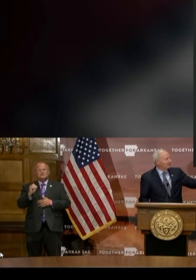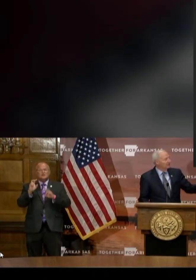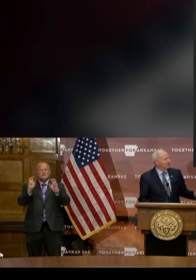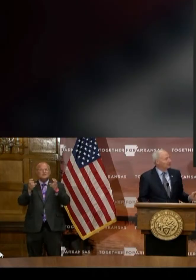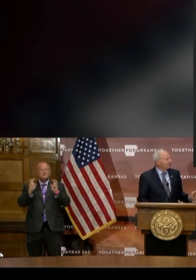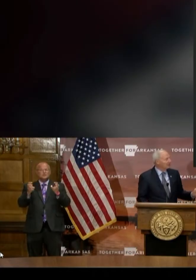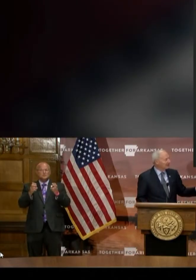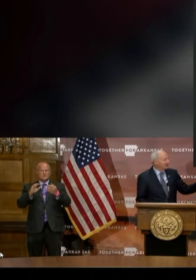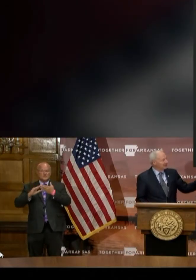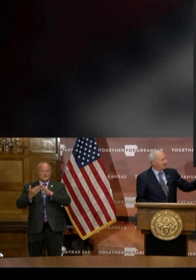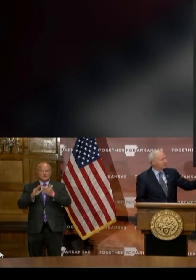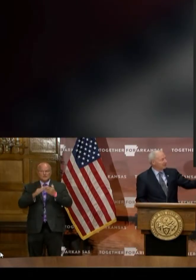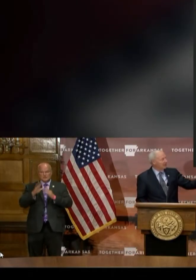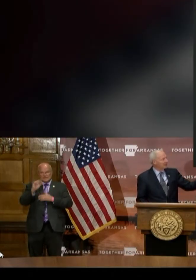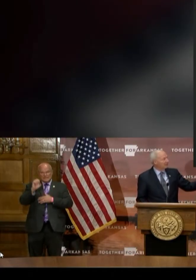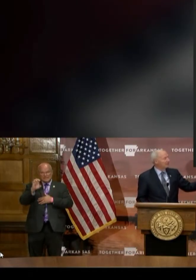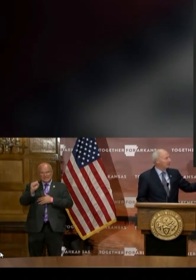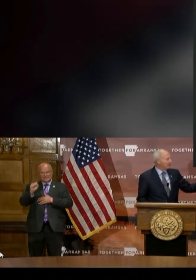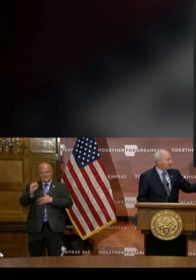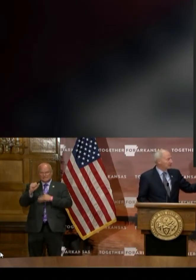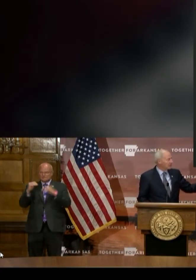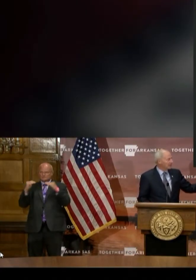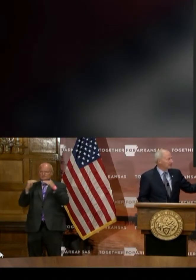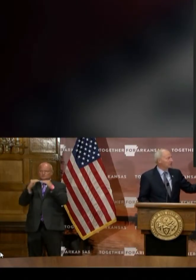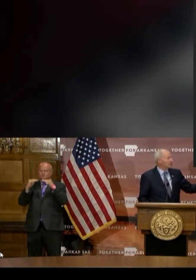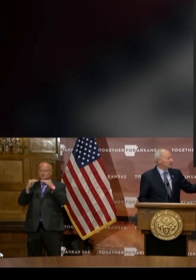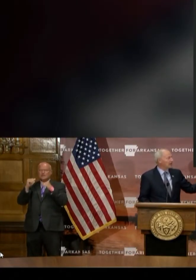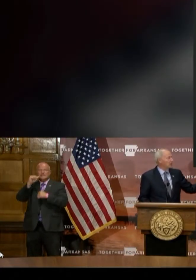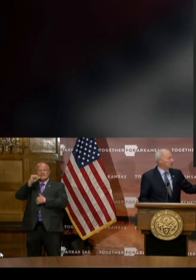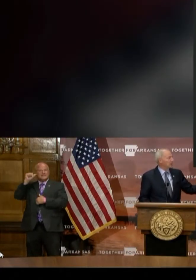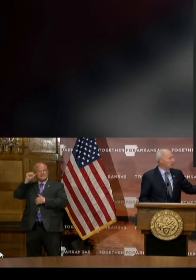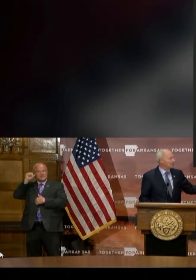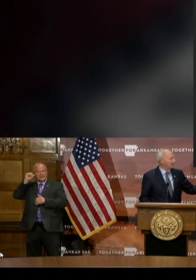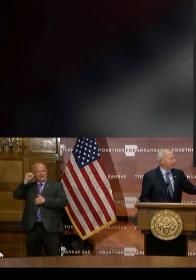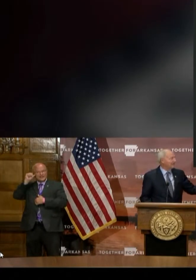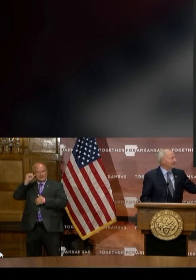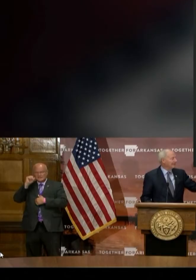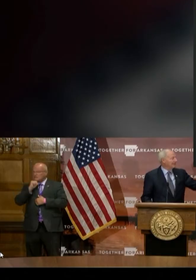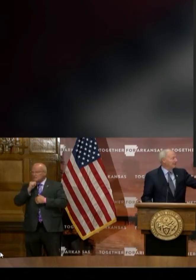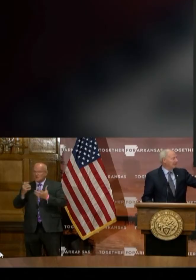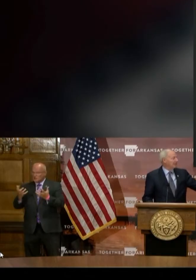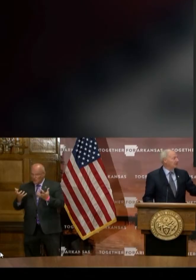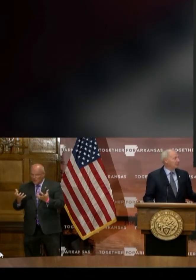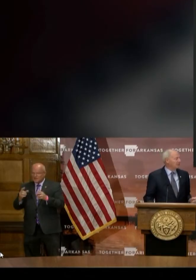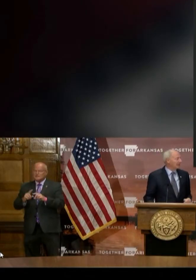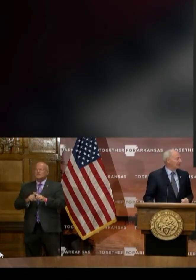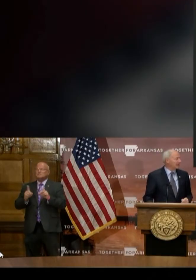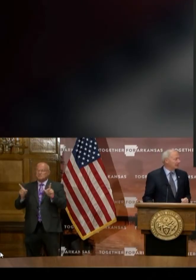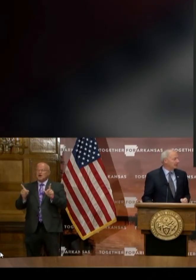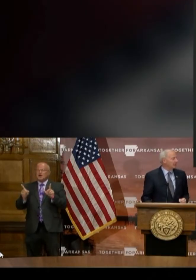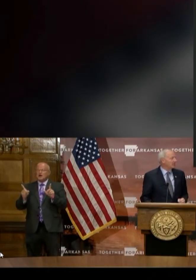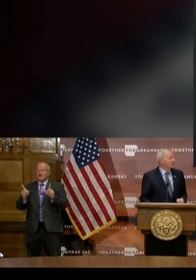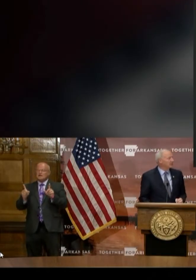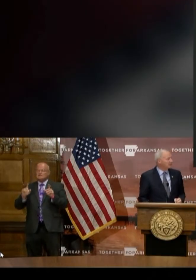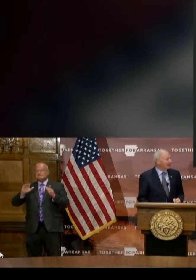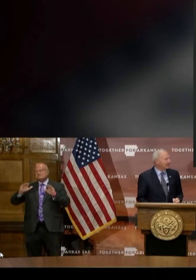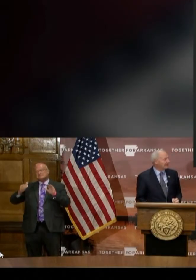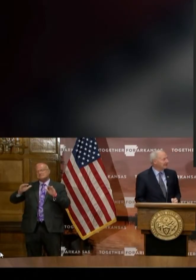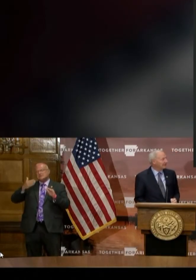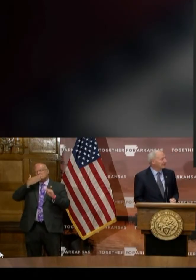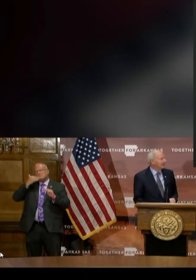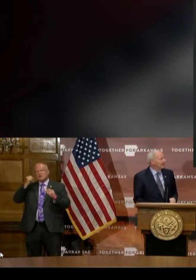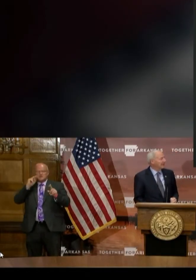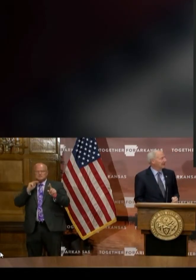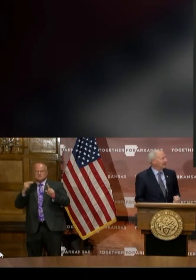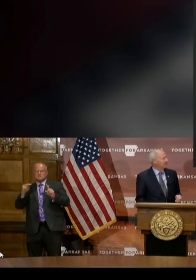terms of the community cases, we're dead even with yesterday, which is not where we want to be, but it does put that in a little bit of